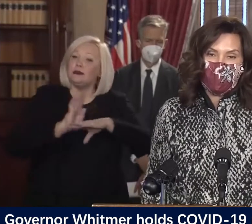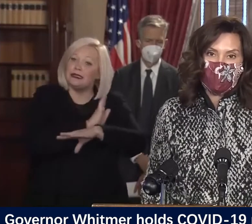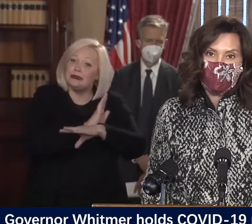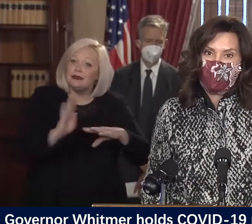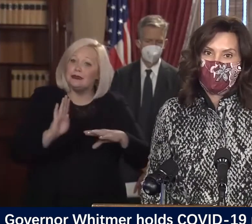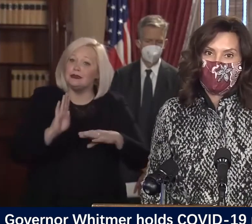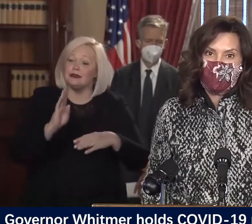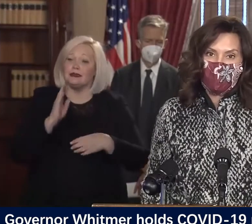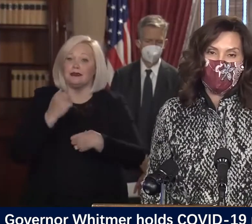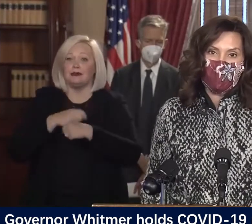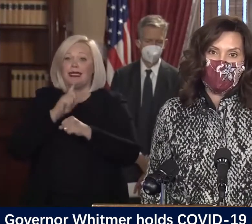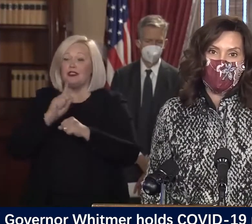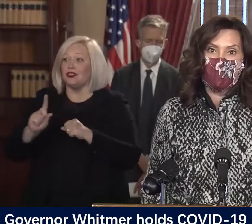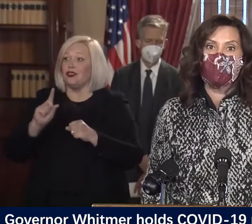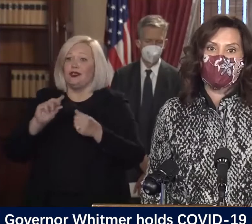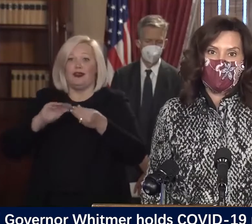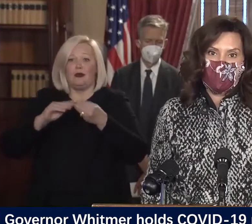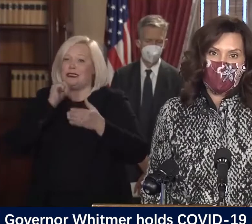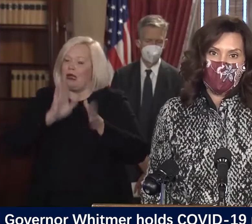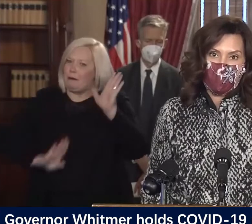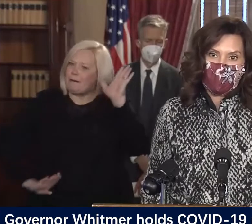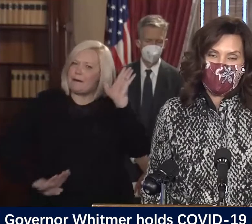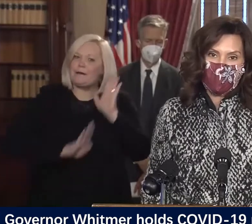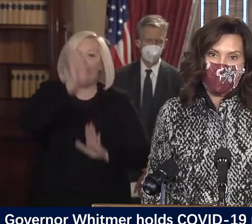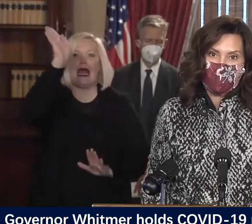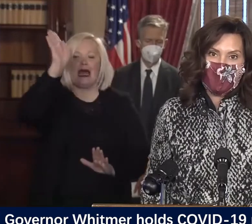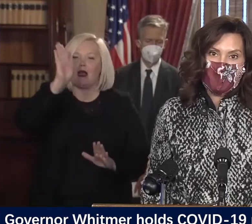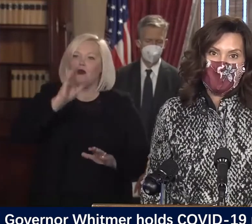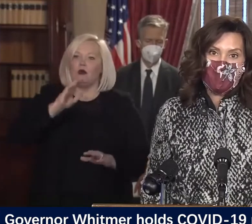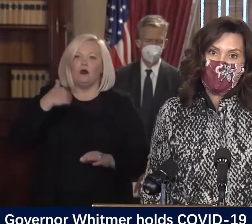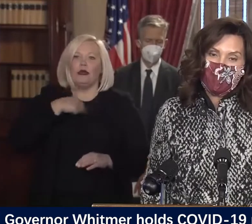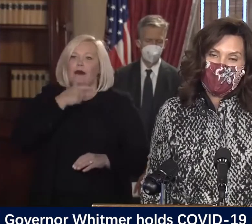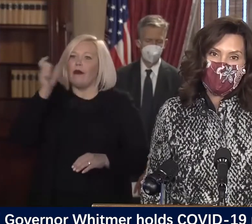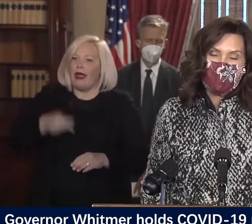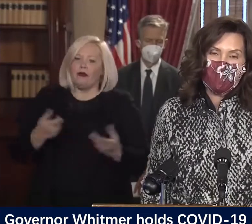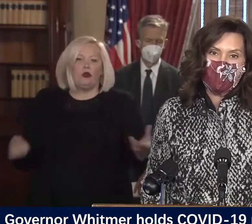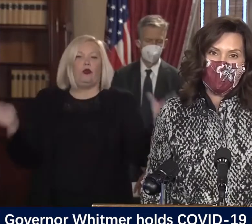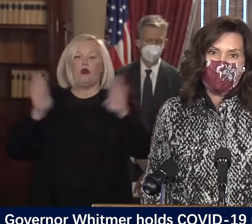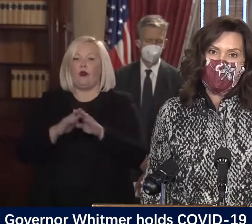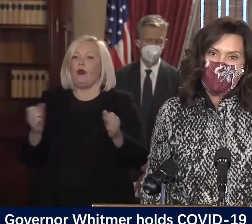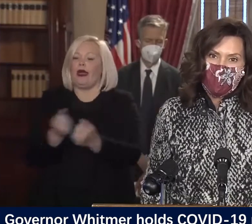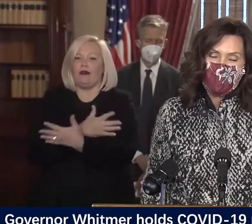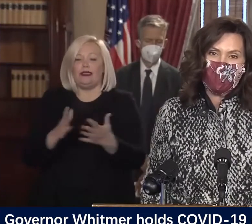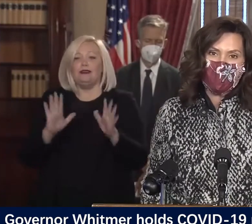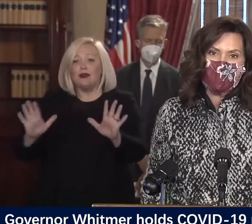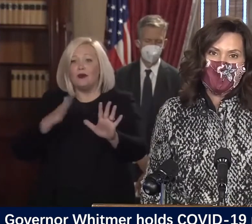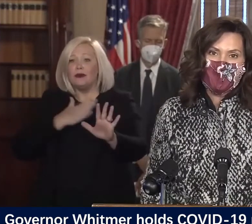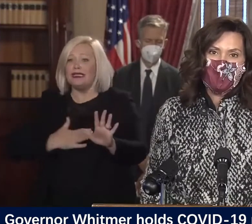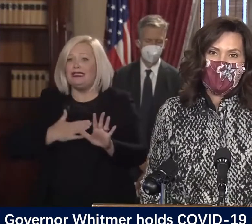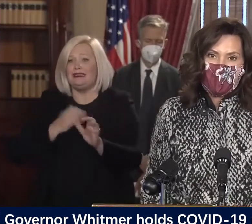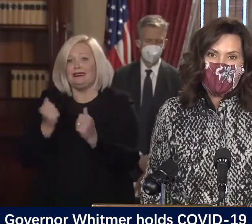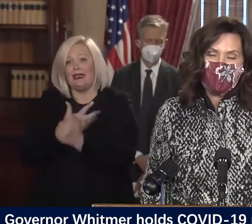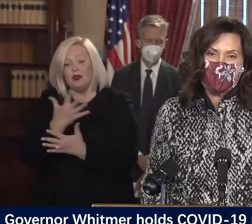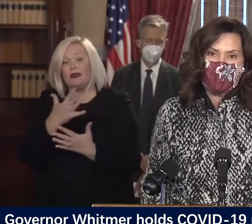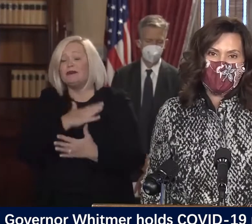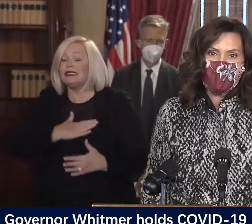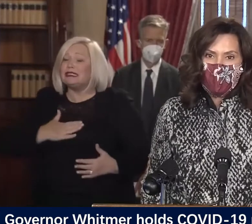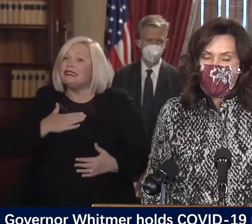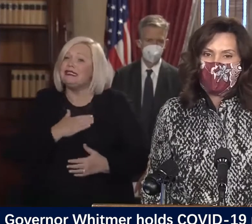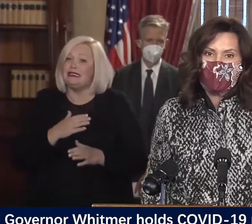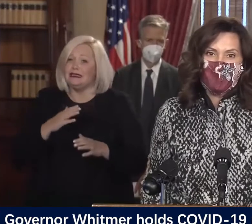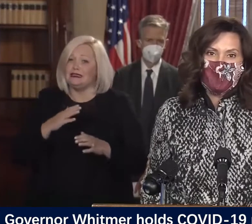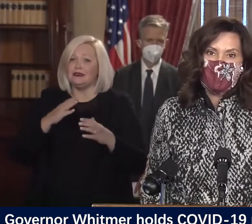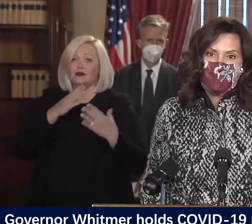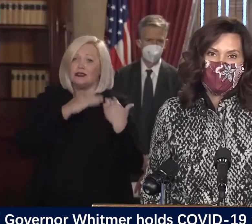to keep these numbers from growing so big that we have to take more steps back. So please, everyone, do your part. Make your plans.